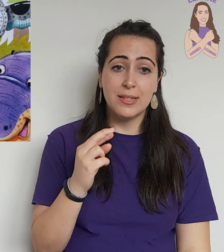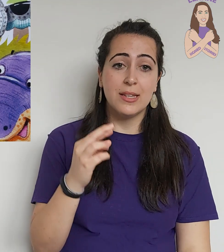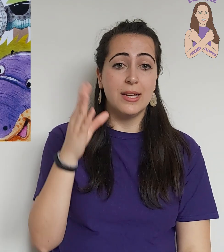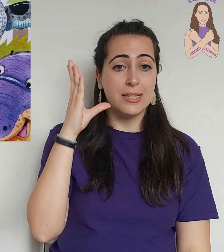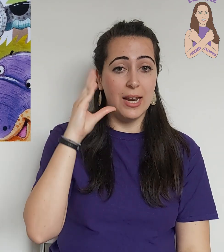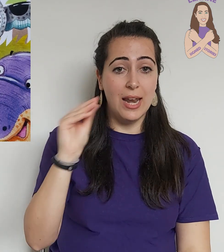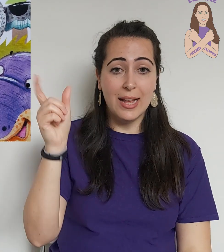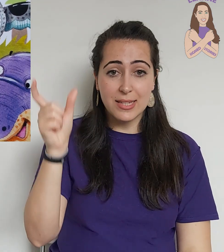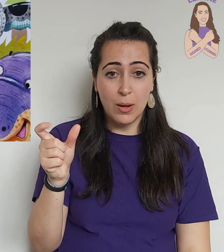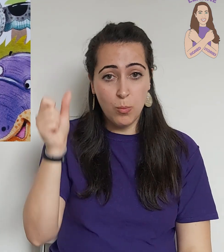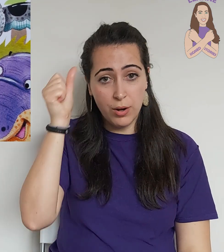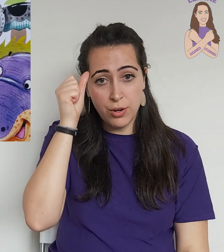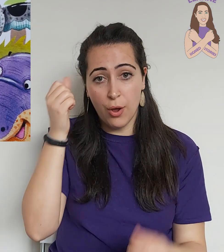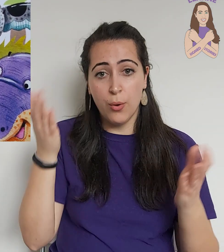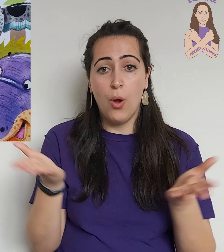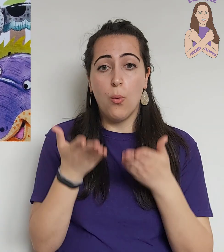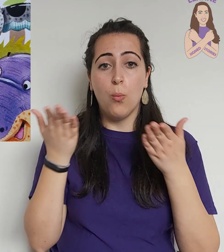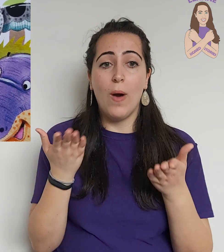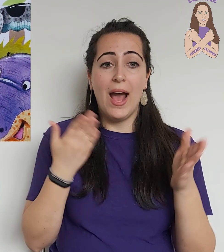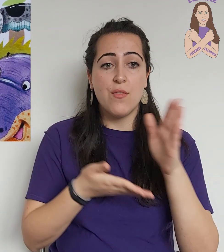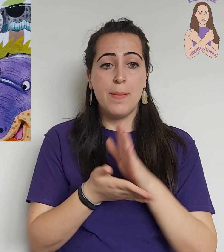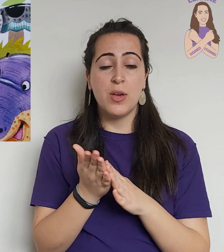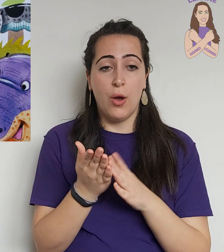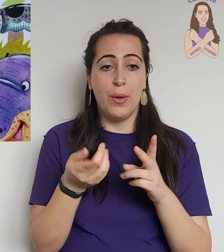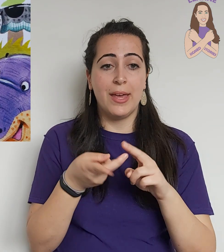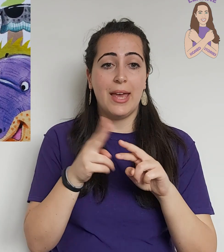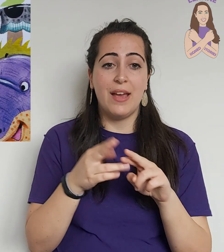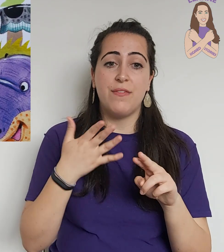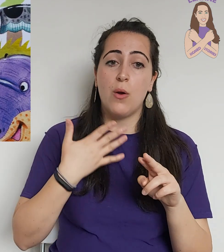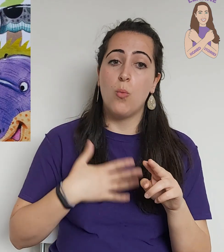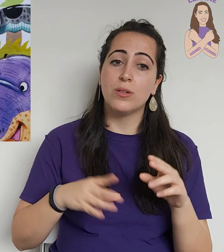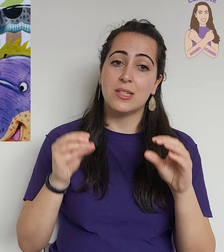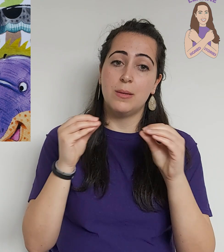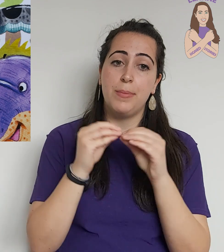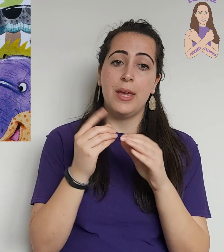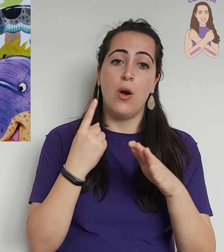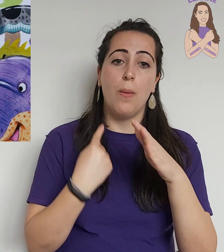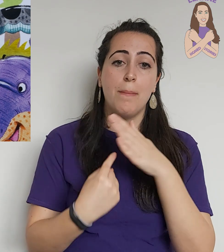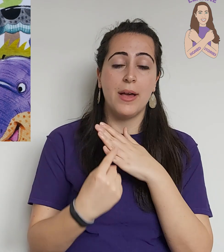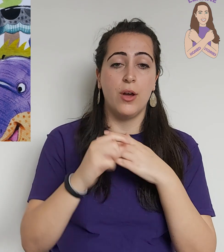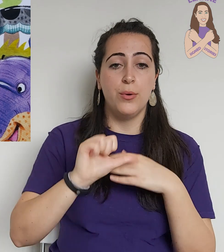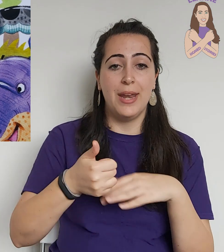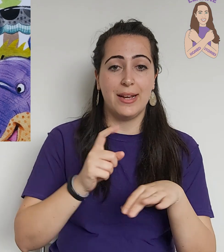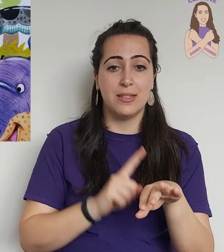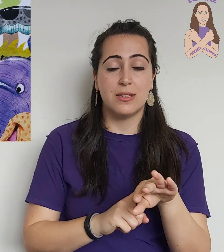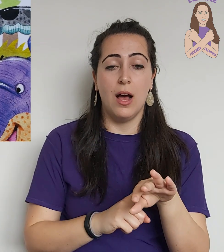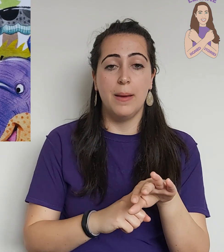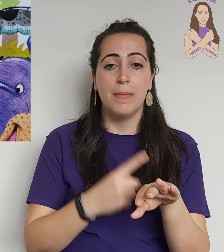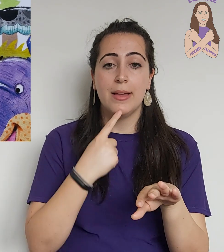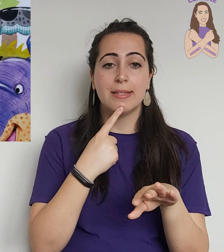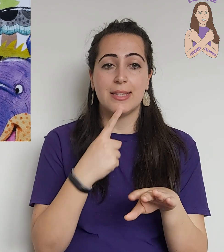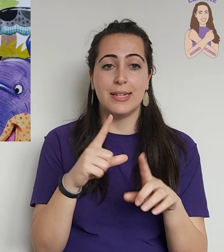to let someone know where I'm going if I want to be on my own next time," said